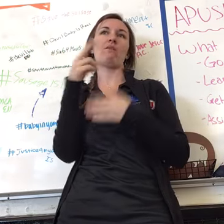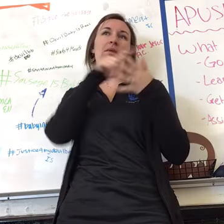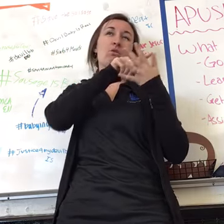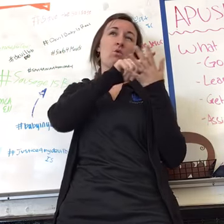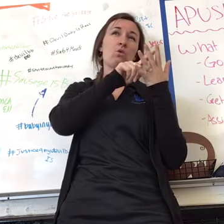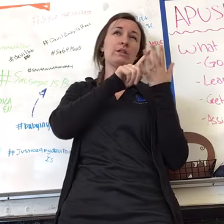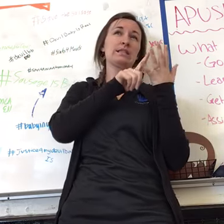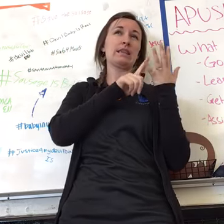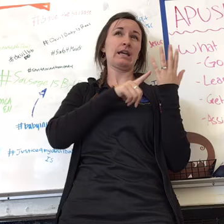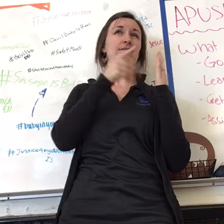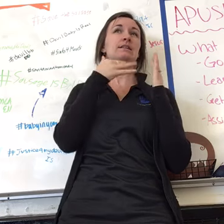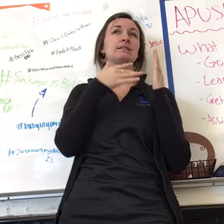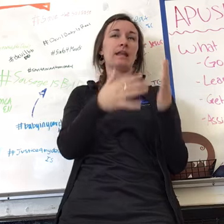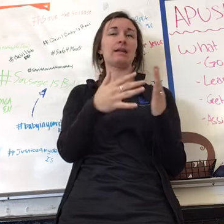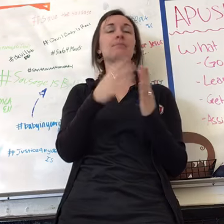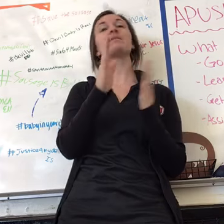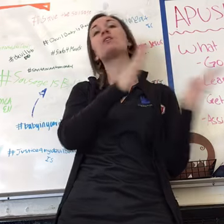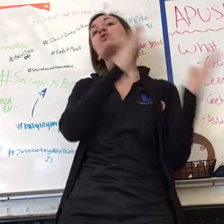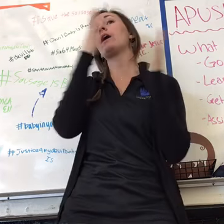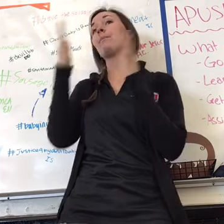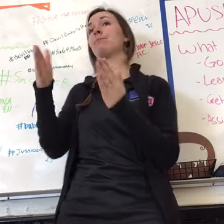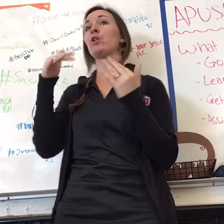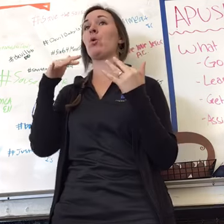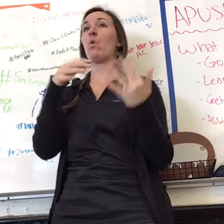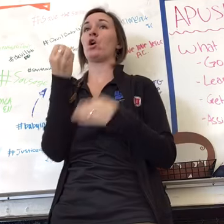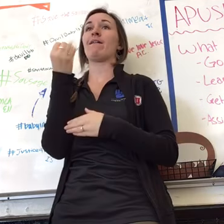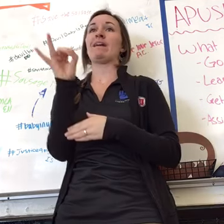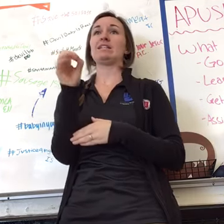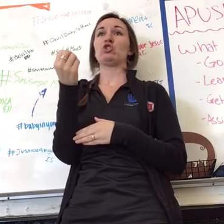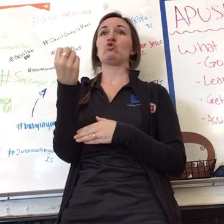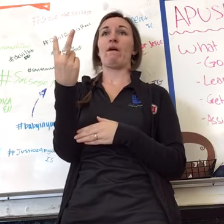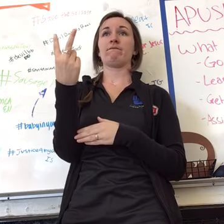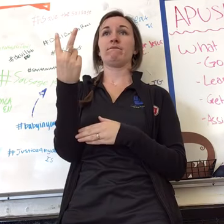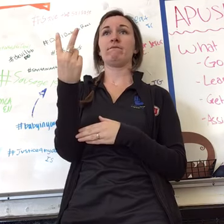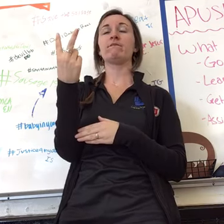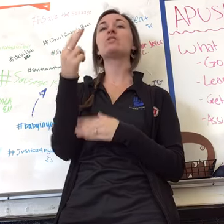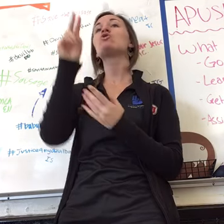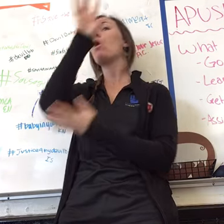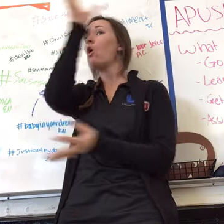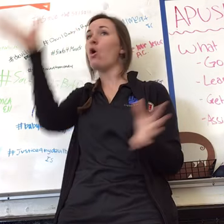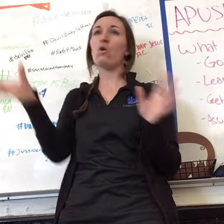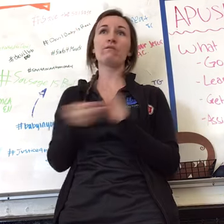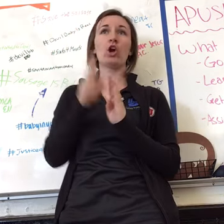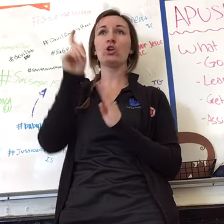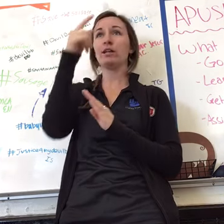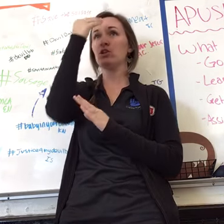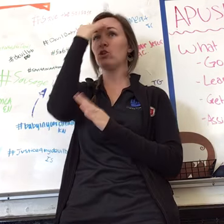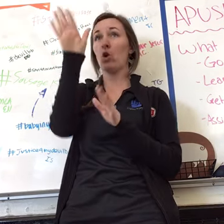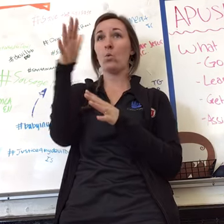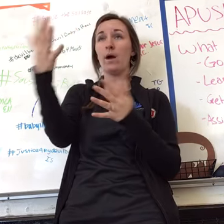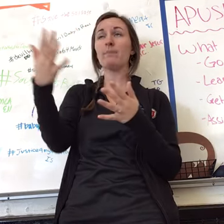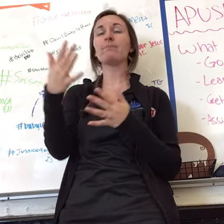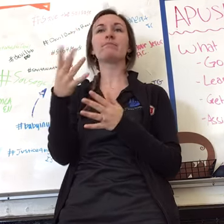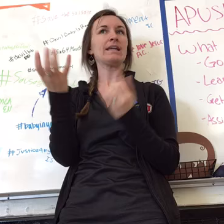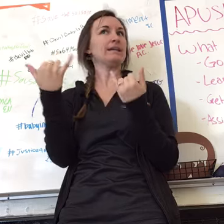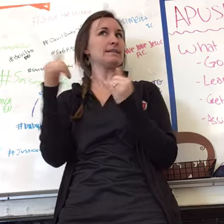War of 1812. So let's give an overall thing of what you need to know on the War of 1812, and we're still on the Alligator Notes if you have those